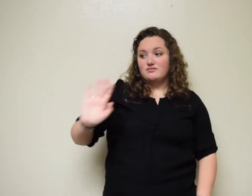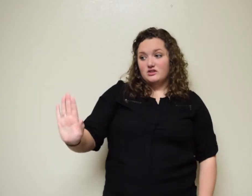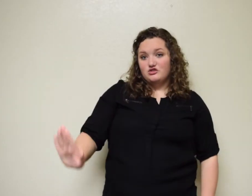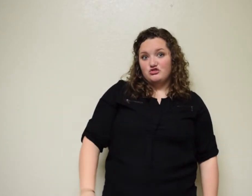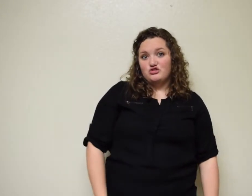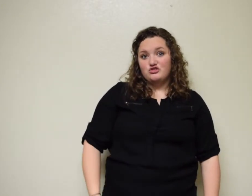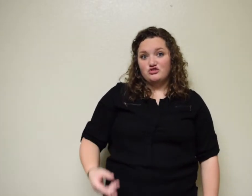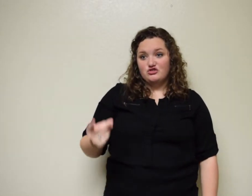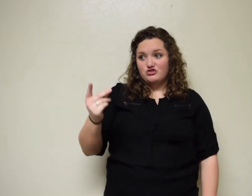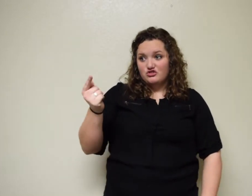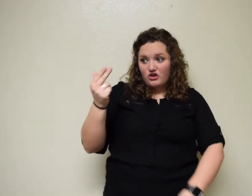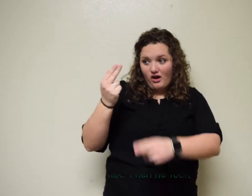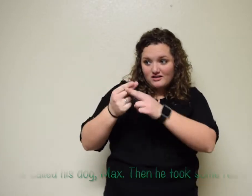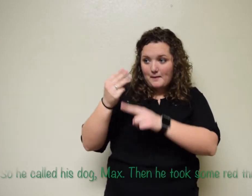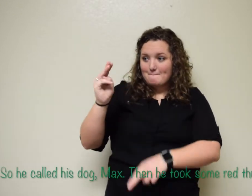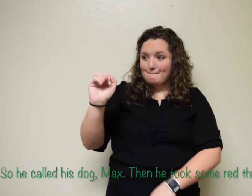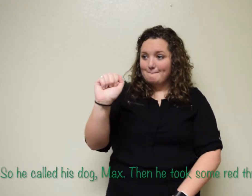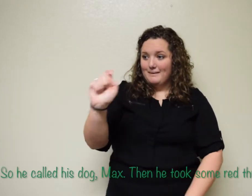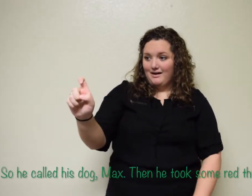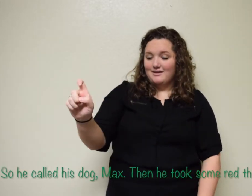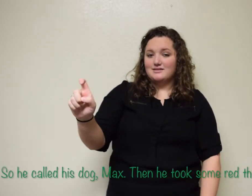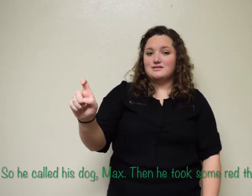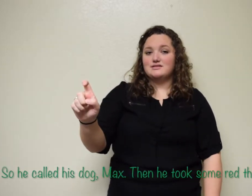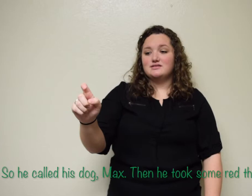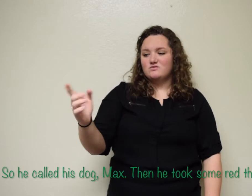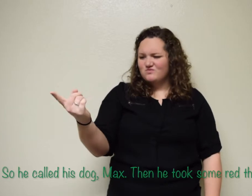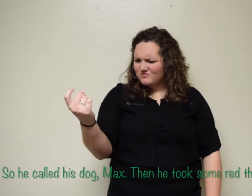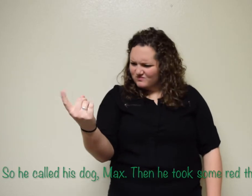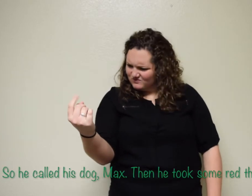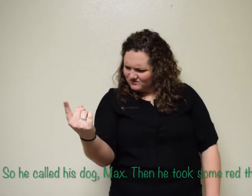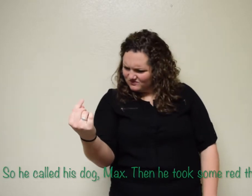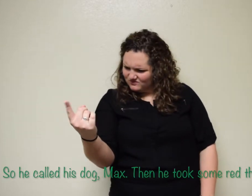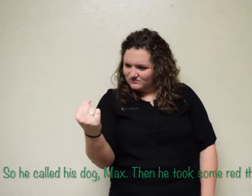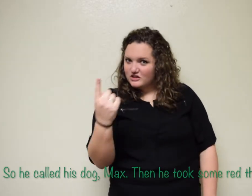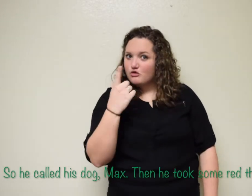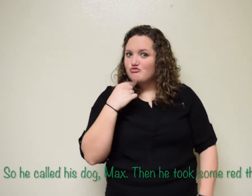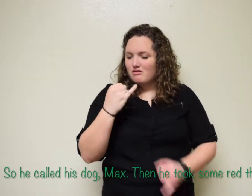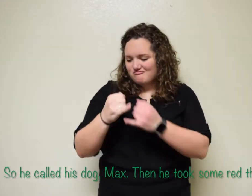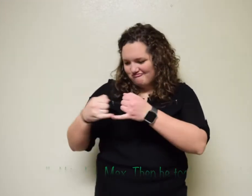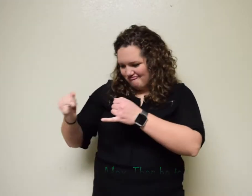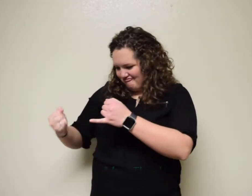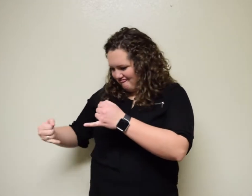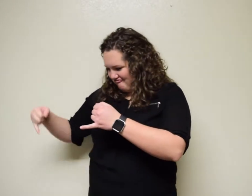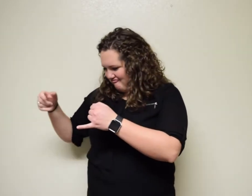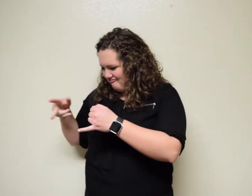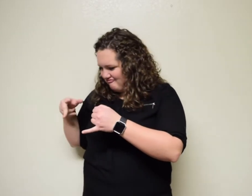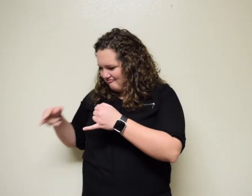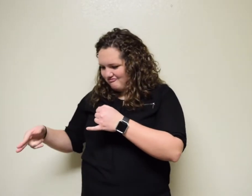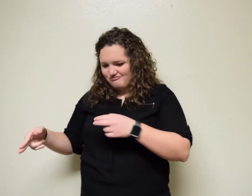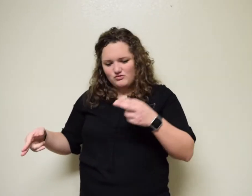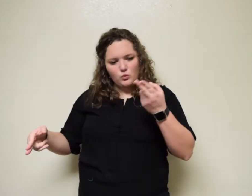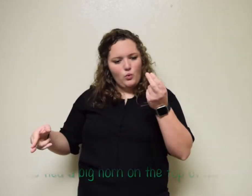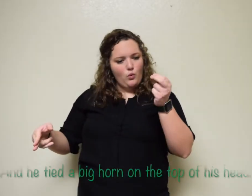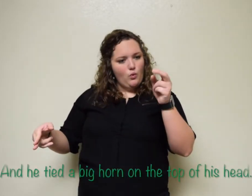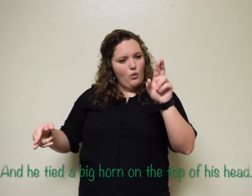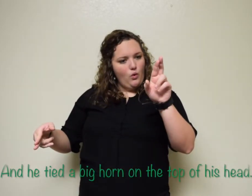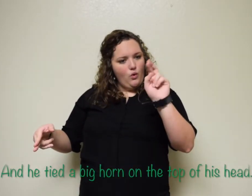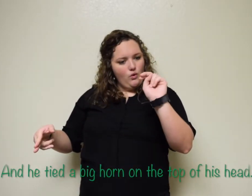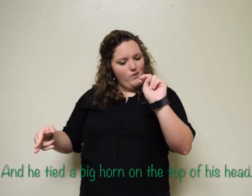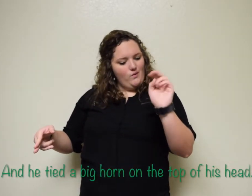So he called his dog, Max. Then he took some red thread. And he tied a big horn on top